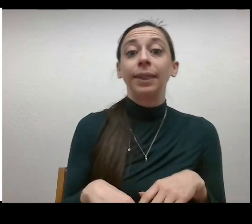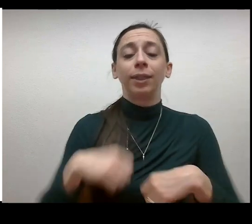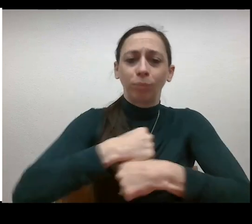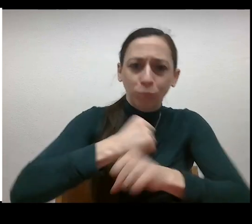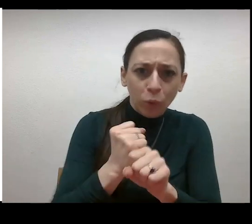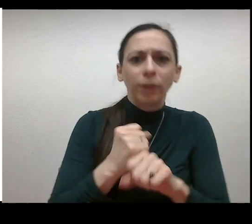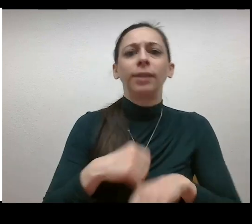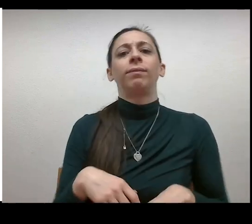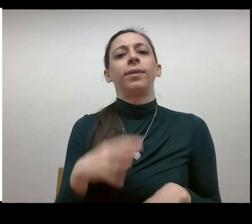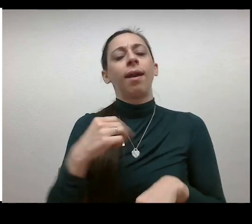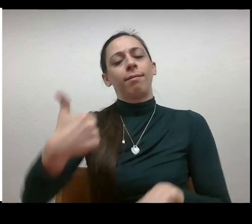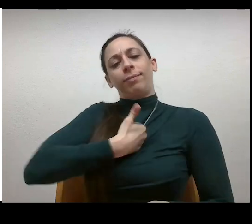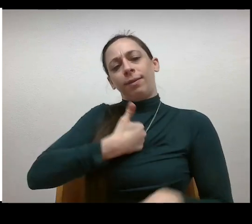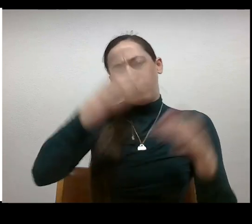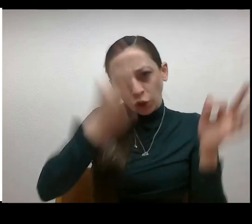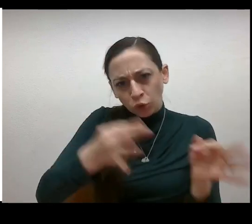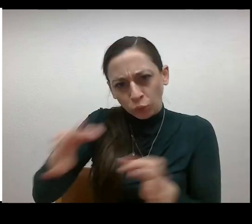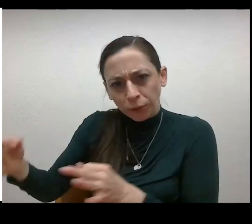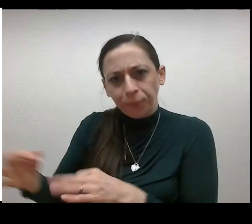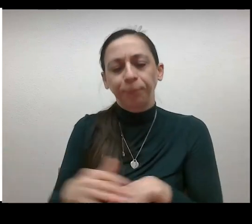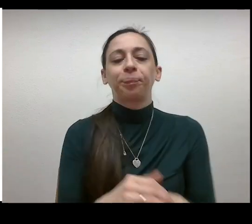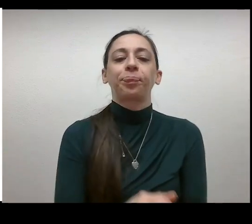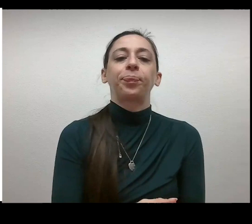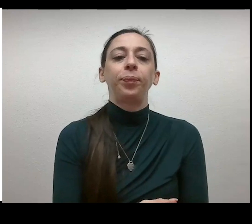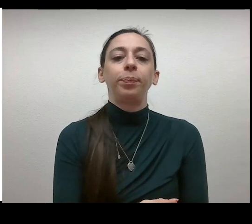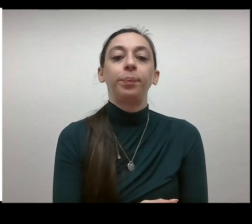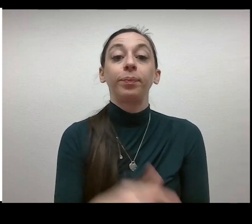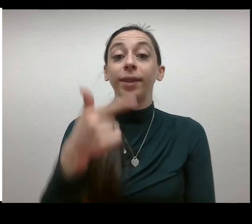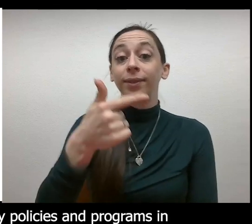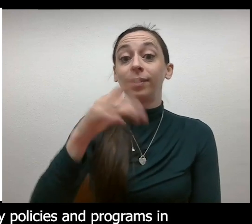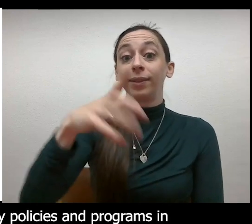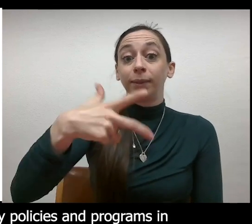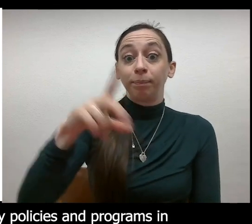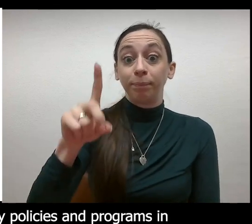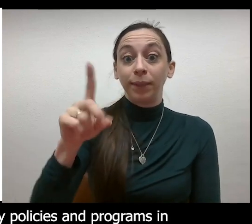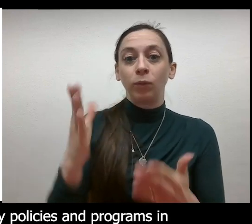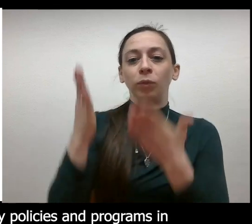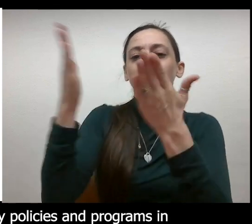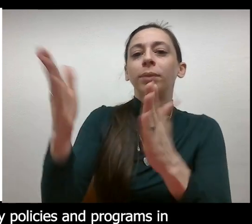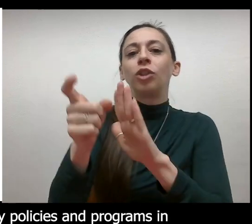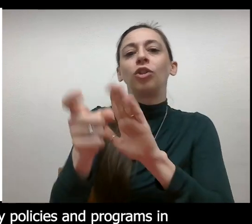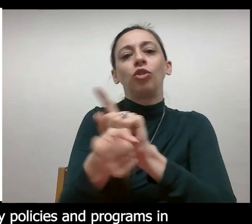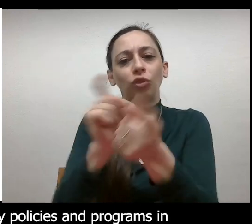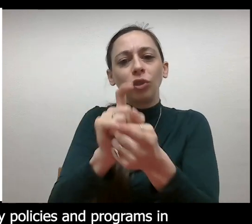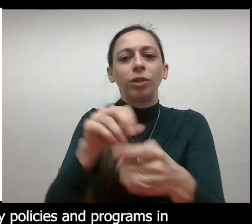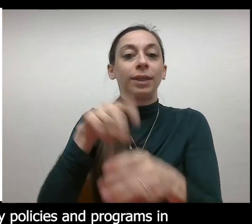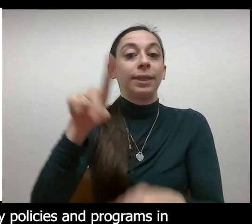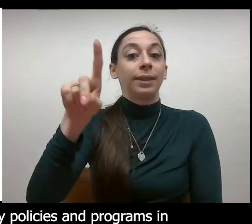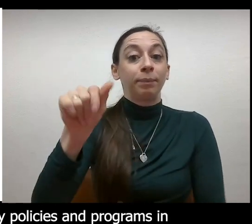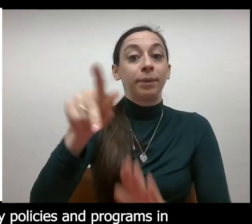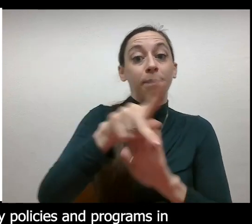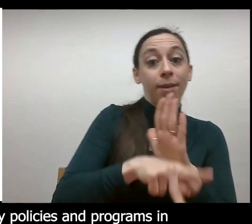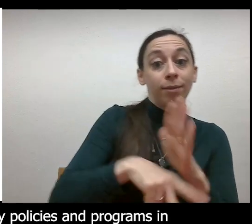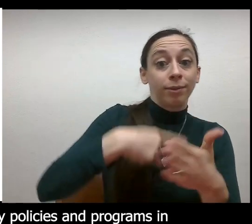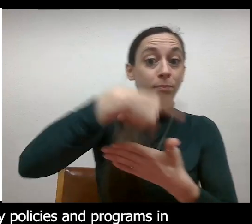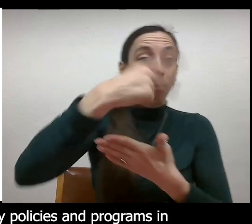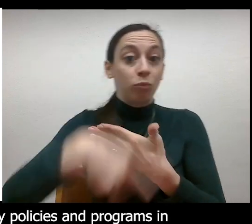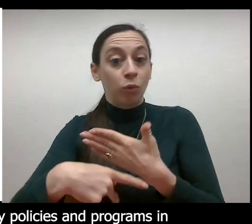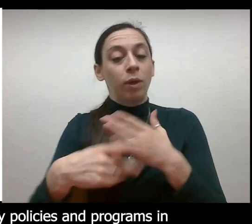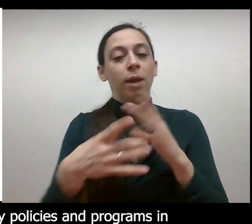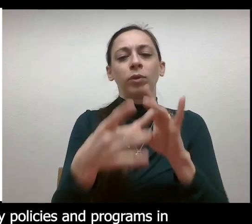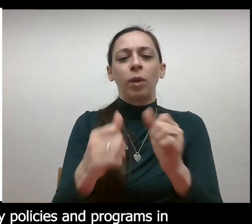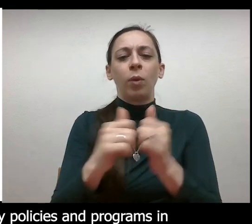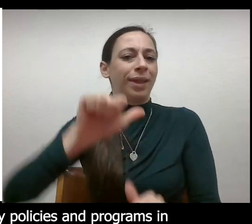lives of independence, productivity, and self-determination. GCPD recommends changes in